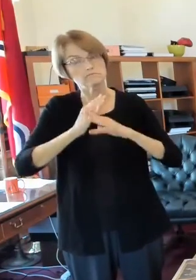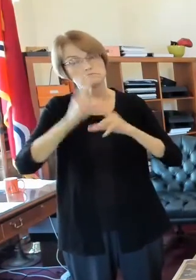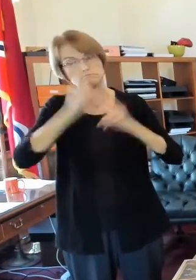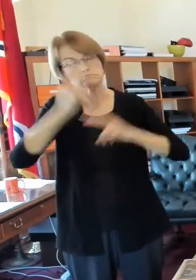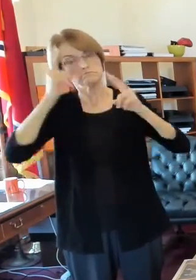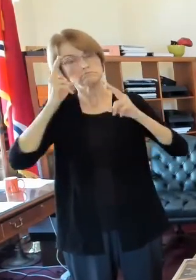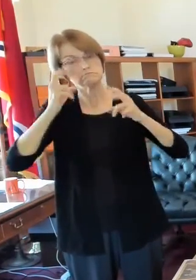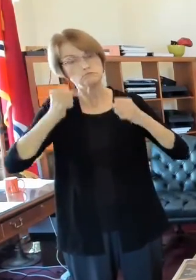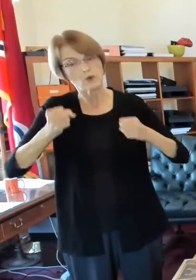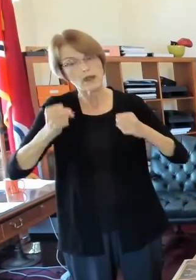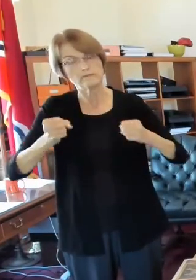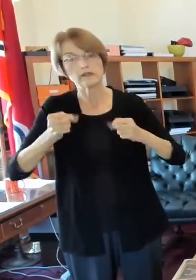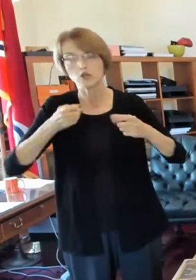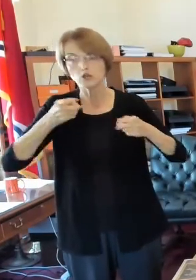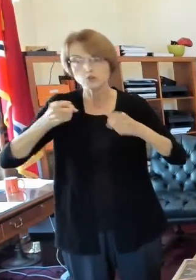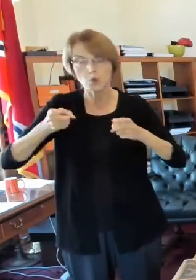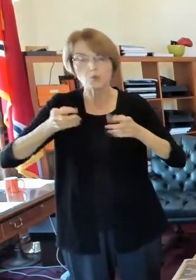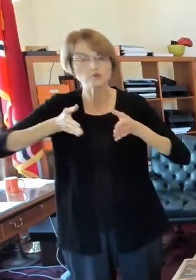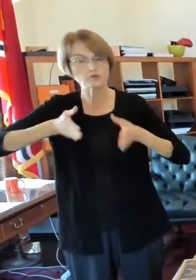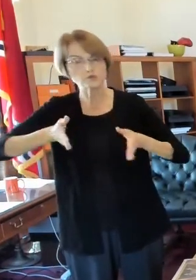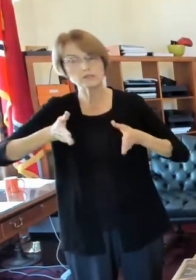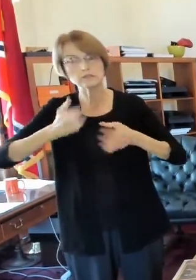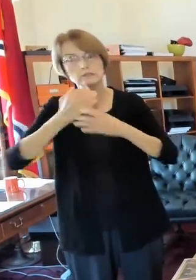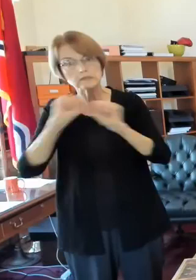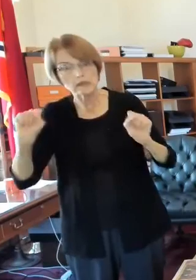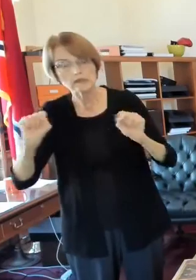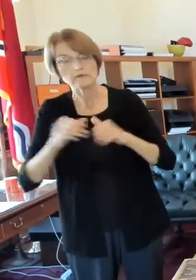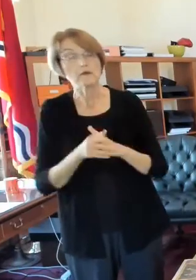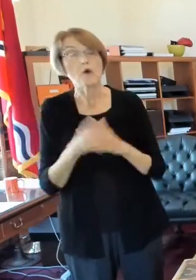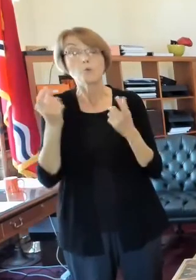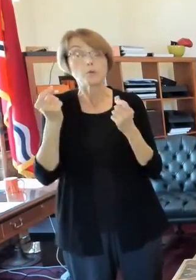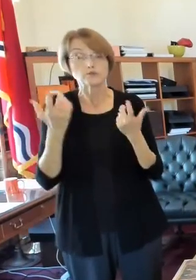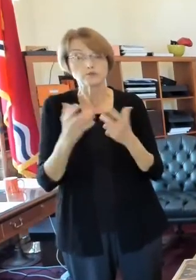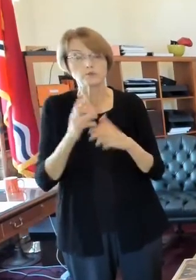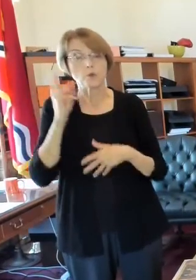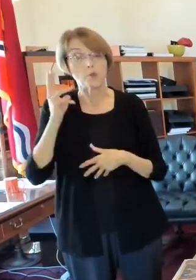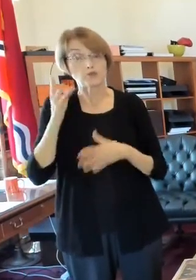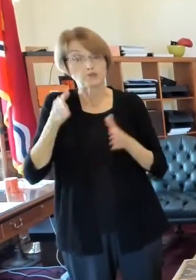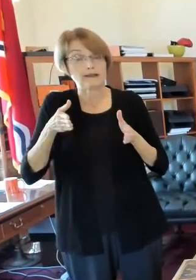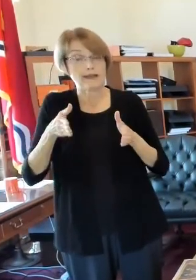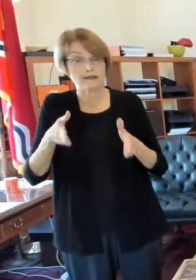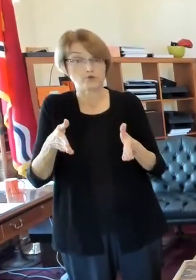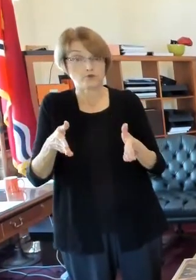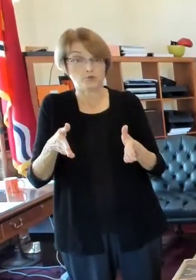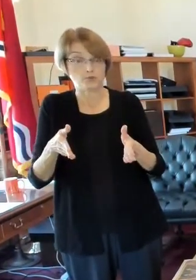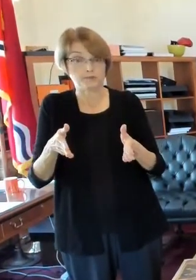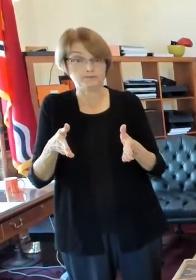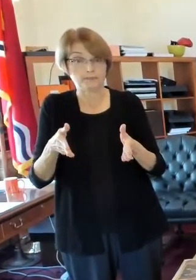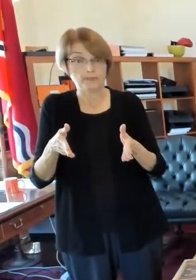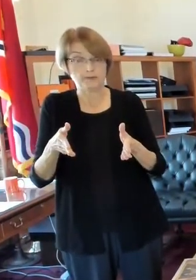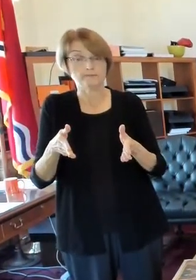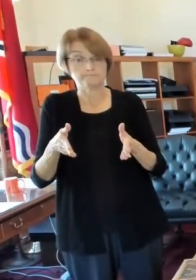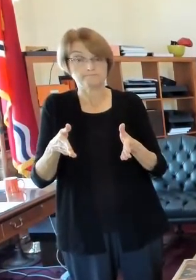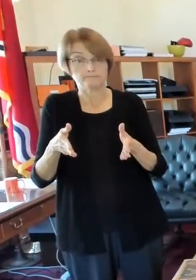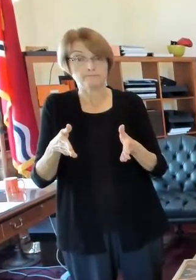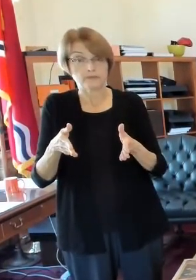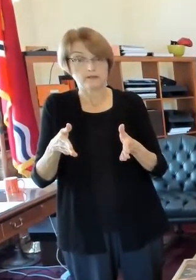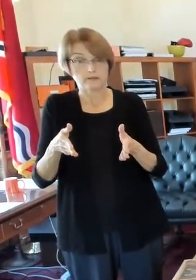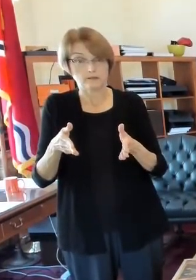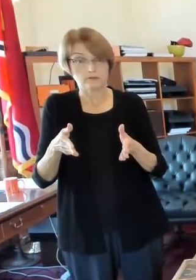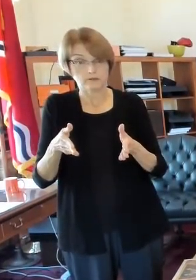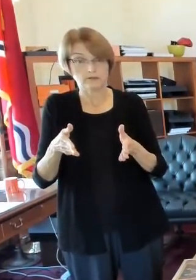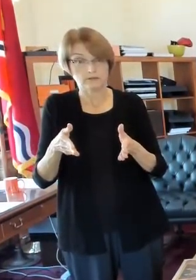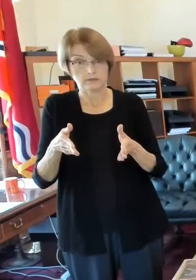control the street environment. So what have we done? On Washington Avenue, the street is blocked.